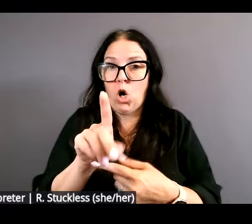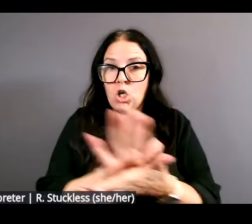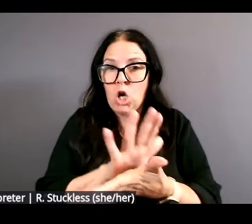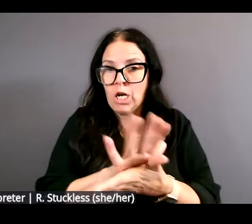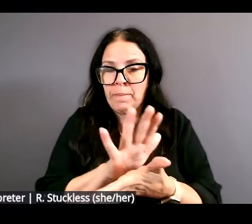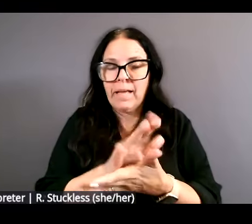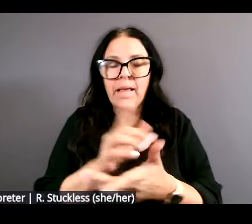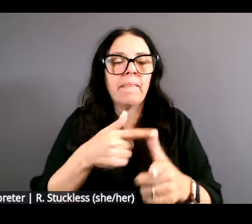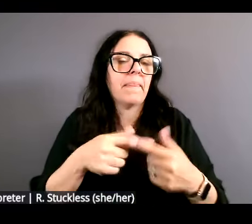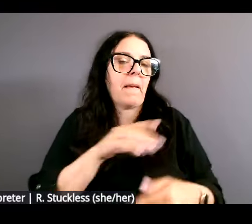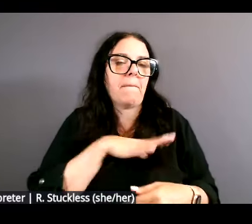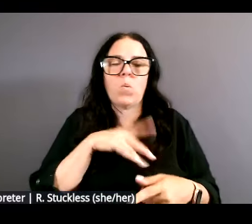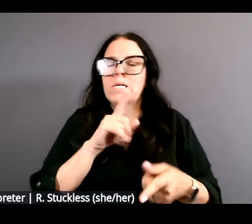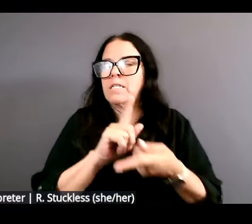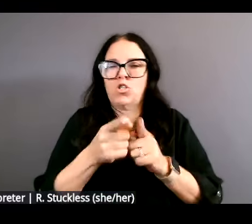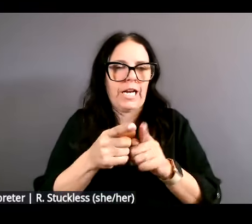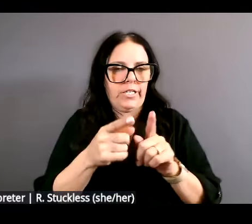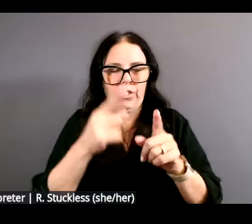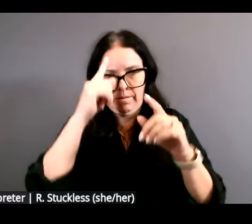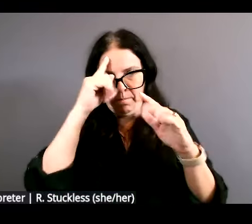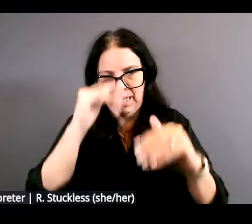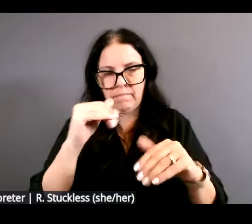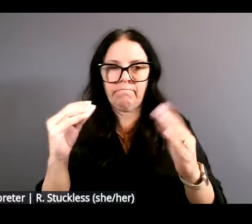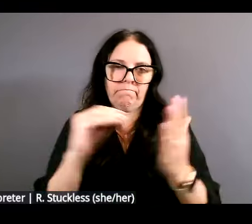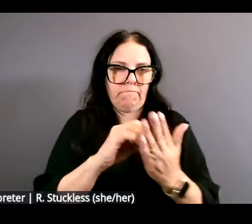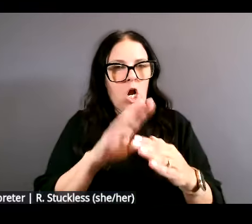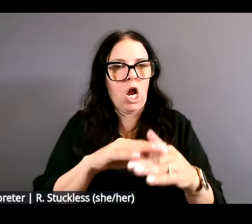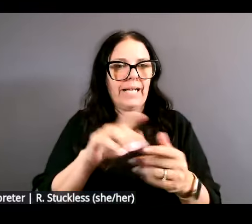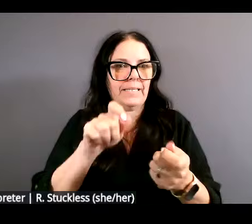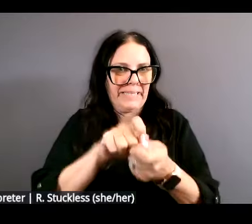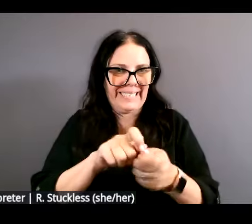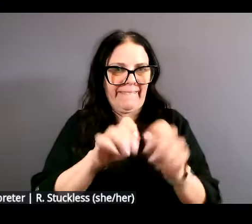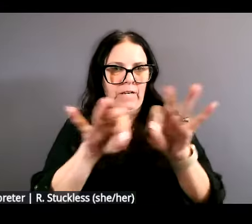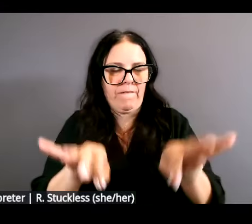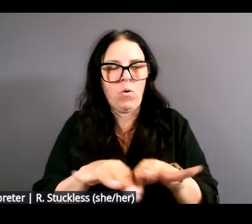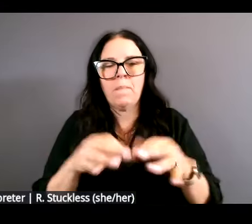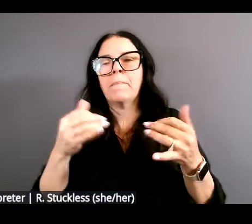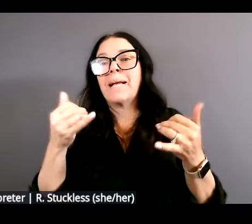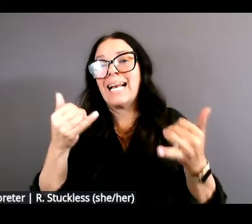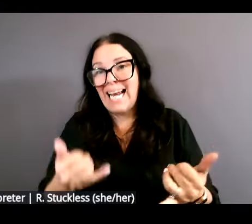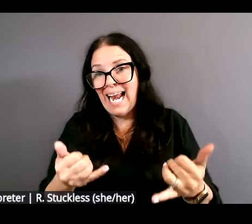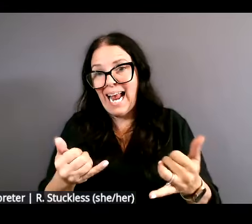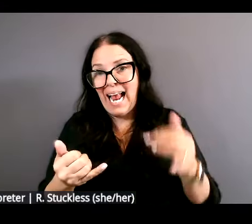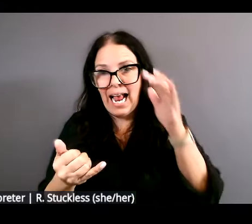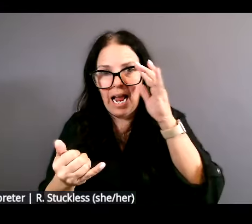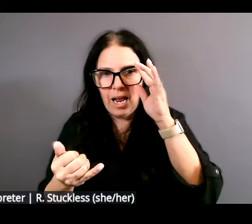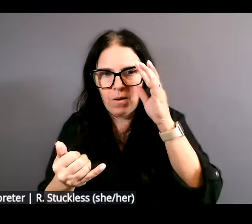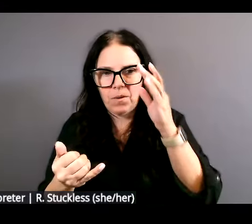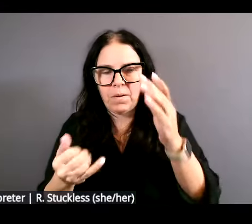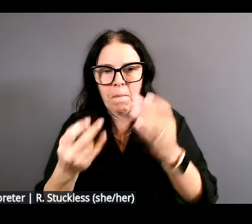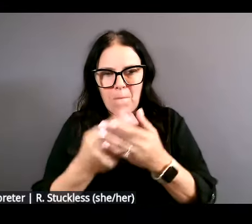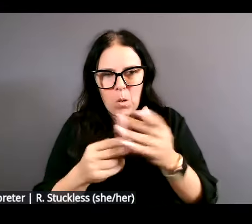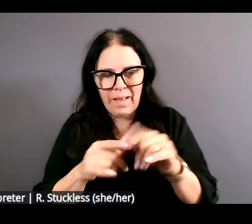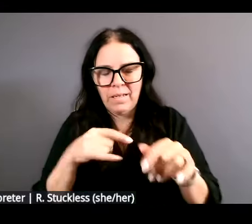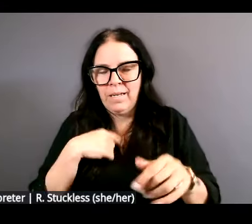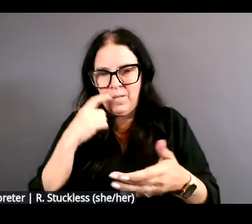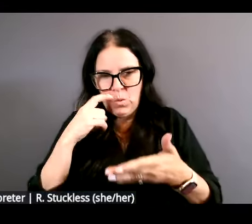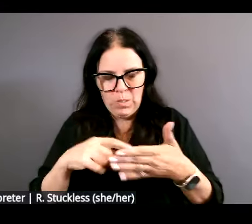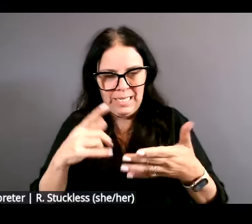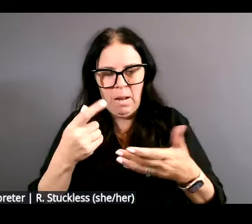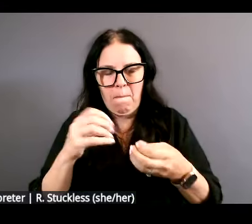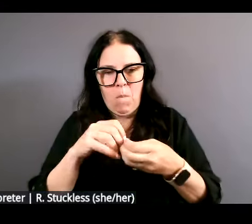board wanting it on a specific petition form. And then now it's with it both happening at the same time, it's causing more